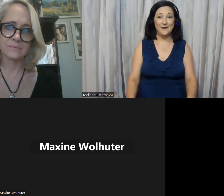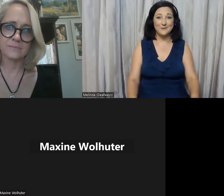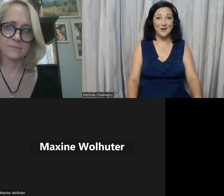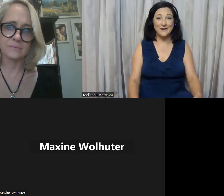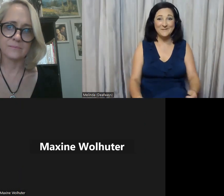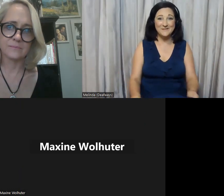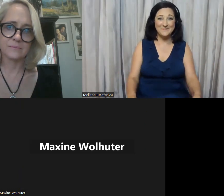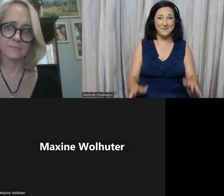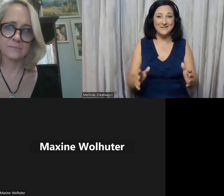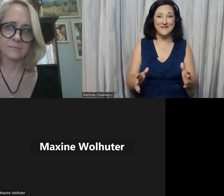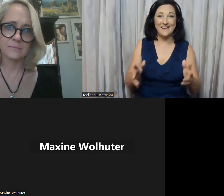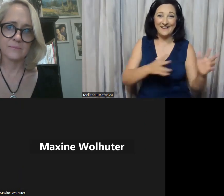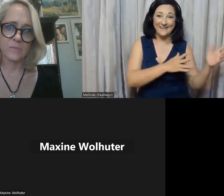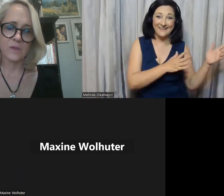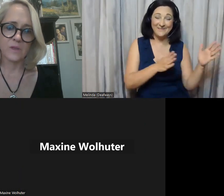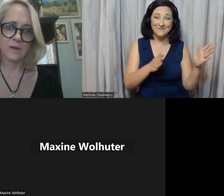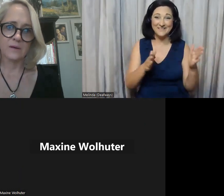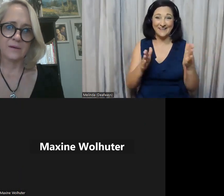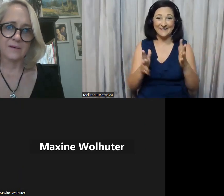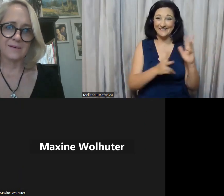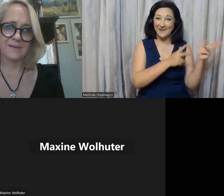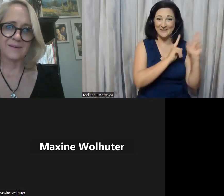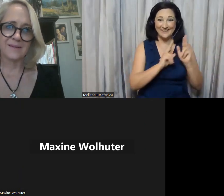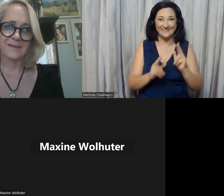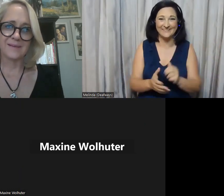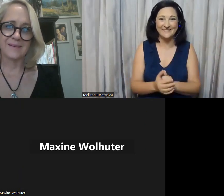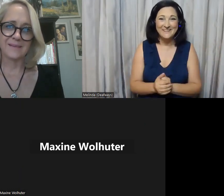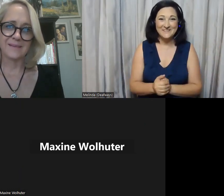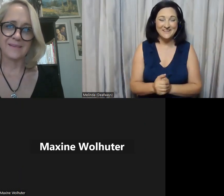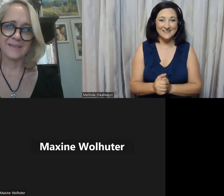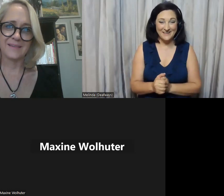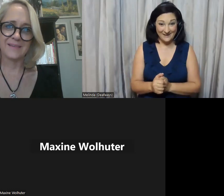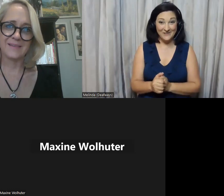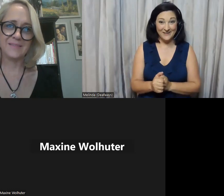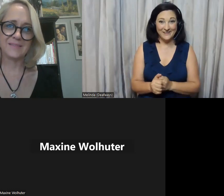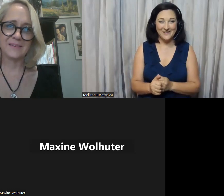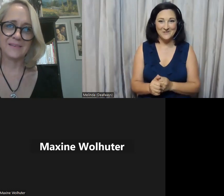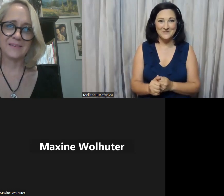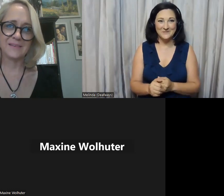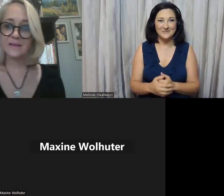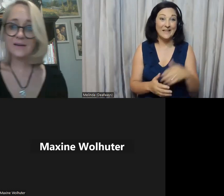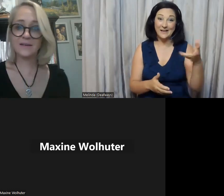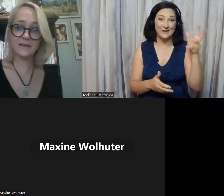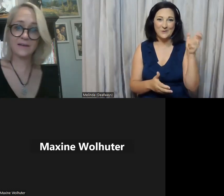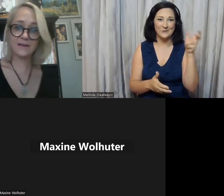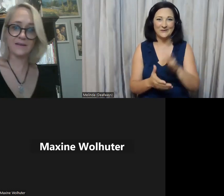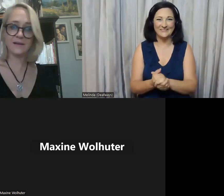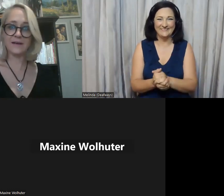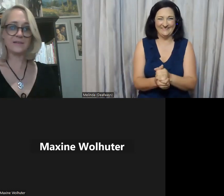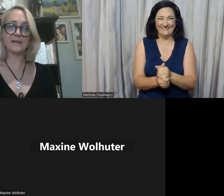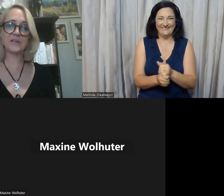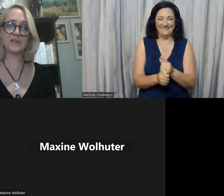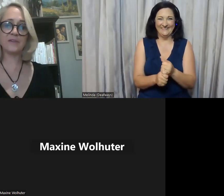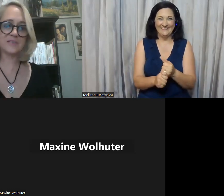Ek dink as ons nou begin, moet jy maar oor begin. Ek gaan hier die hele voorste gedeelte af edit. So as hy nou aan die kant. Ja, nee. Ek rekord